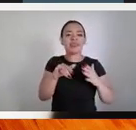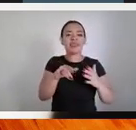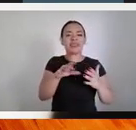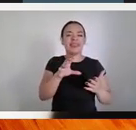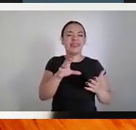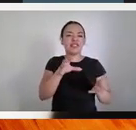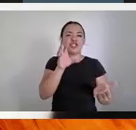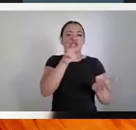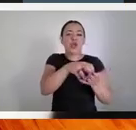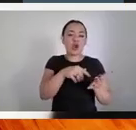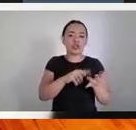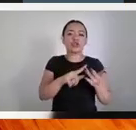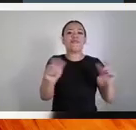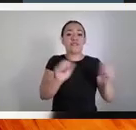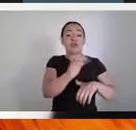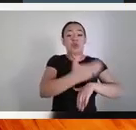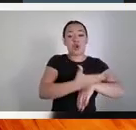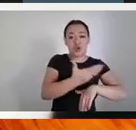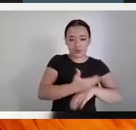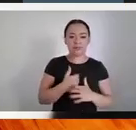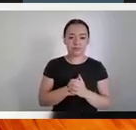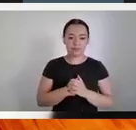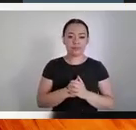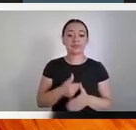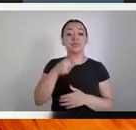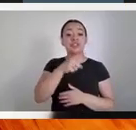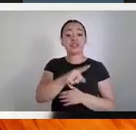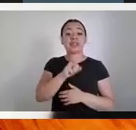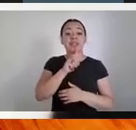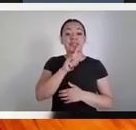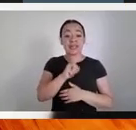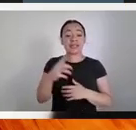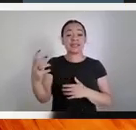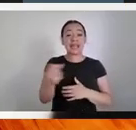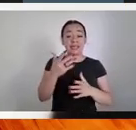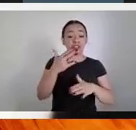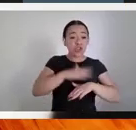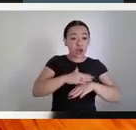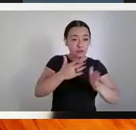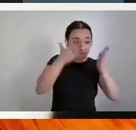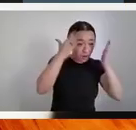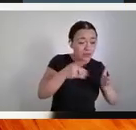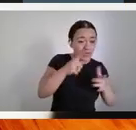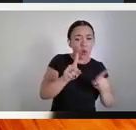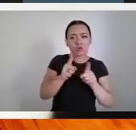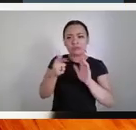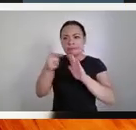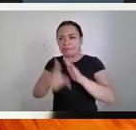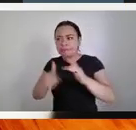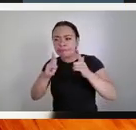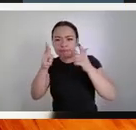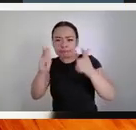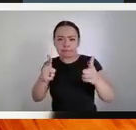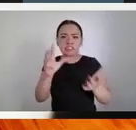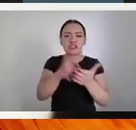Anna reported that taking the time to focus on this body of work, deep engagement in the site visits, and working with a studio assistant meant